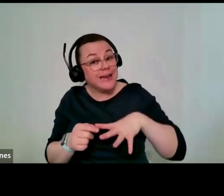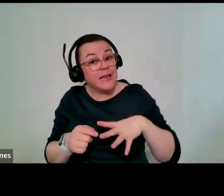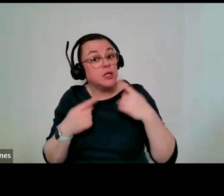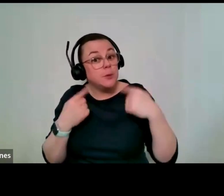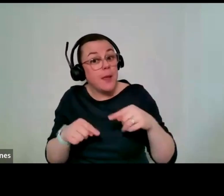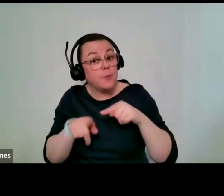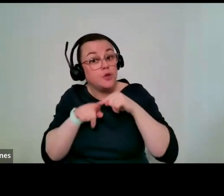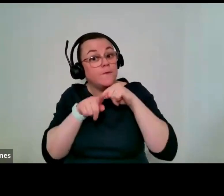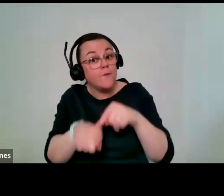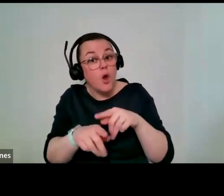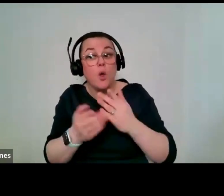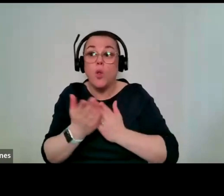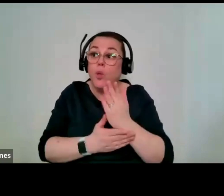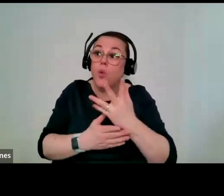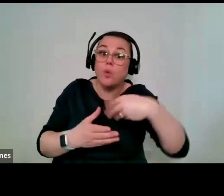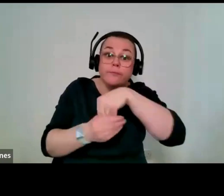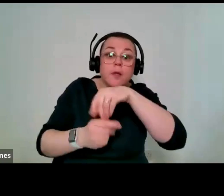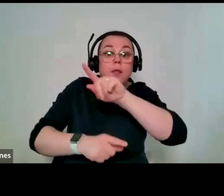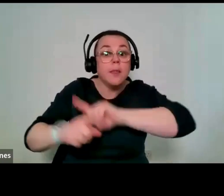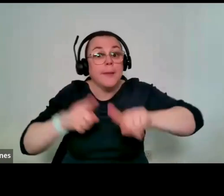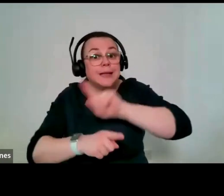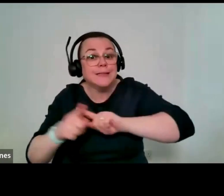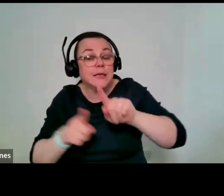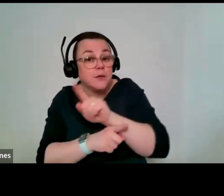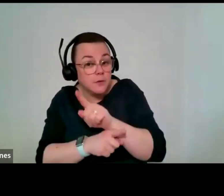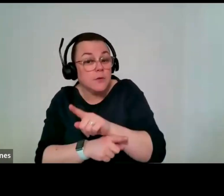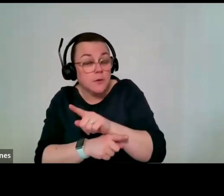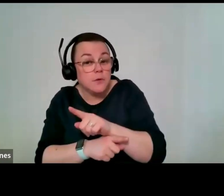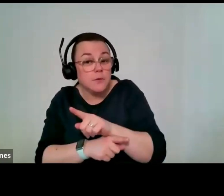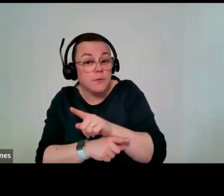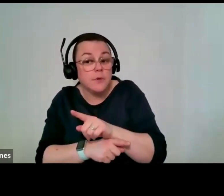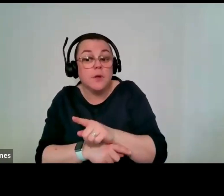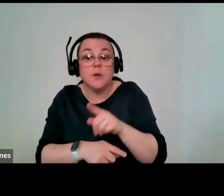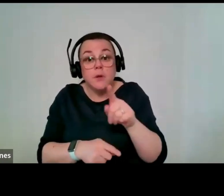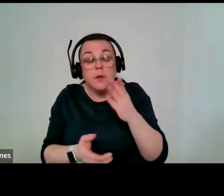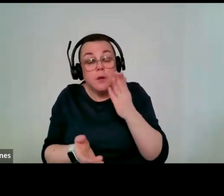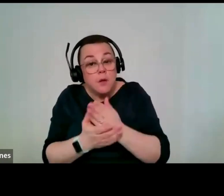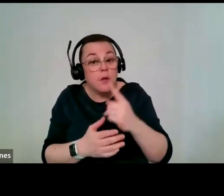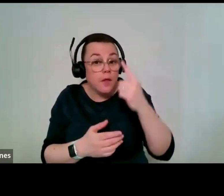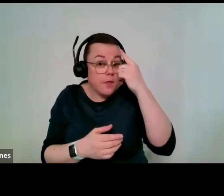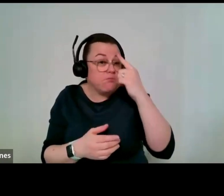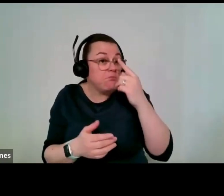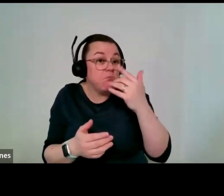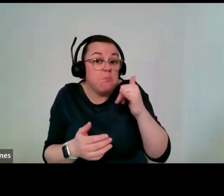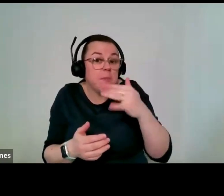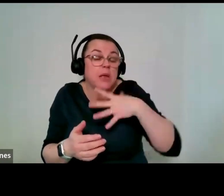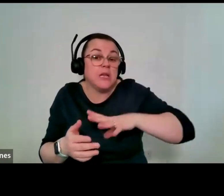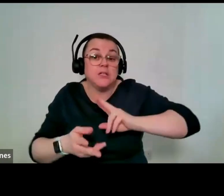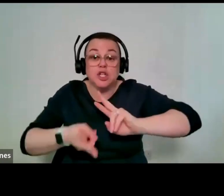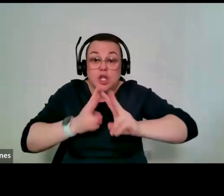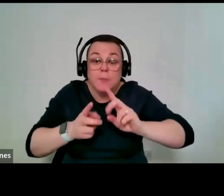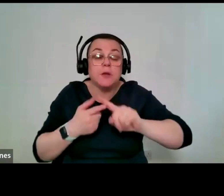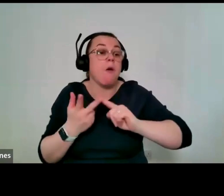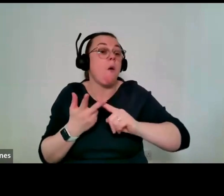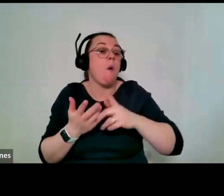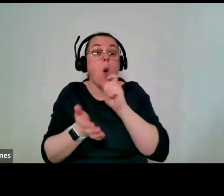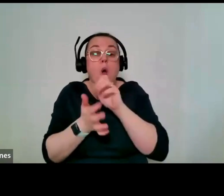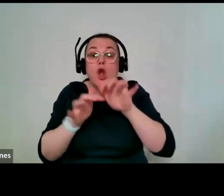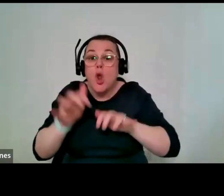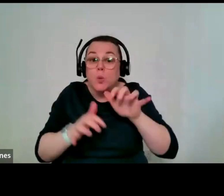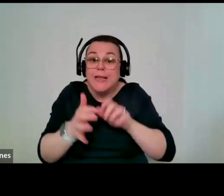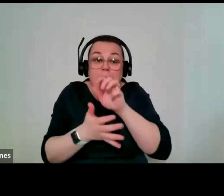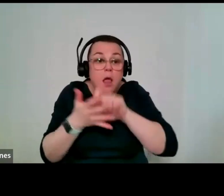said at the meeting, but also to participate at the meeting? So do they need a BSL interpreter? Do they need a note taker